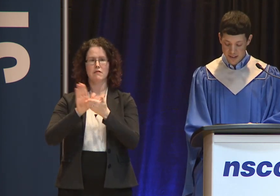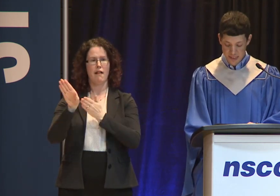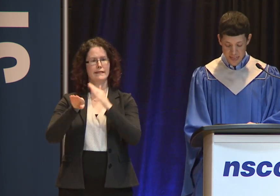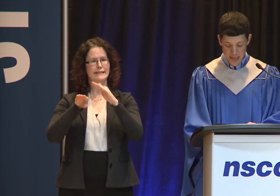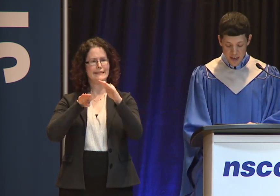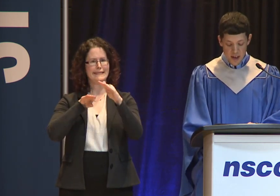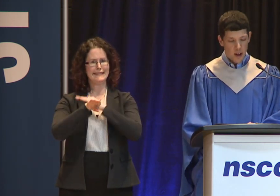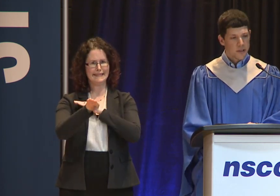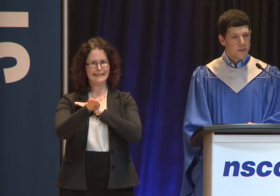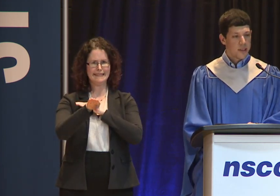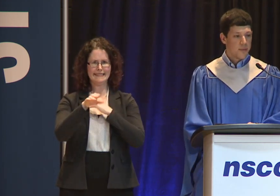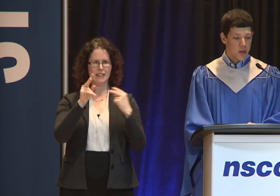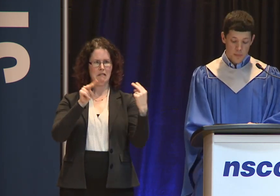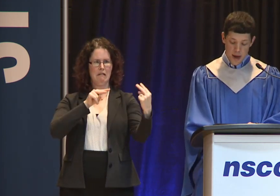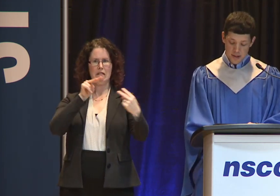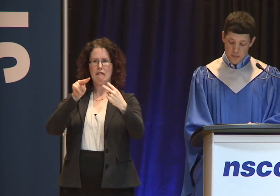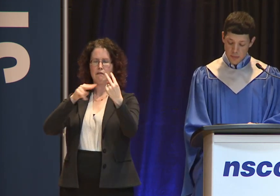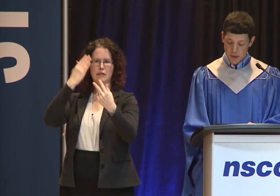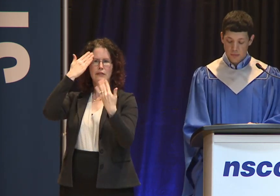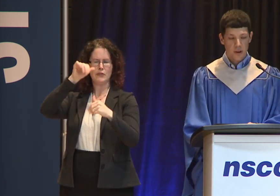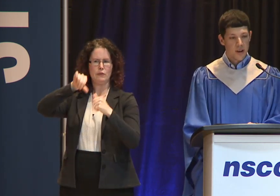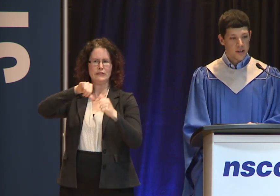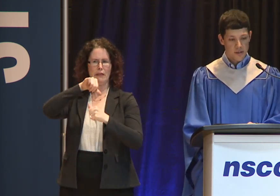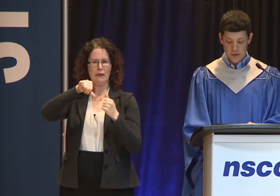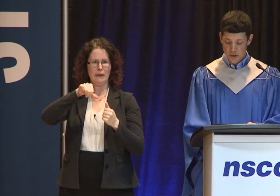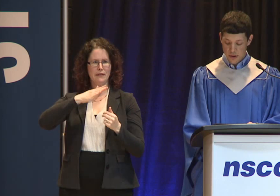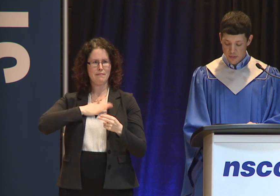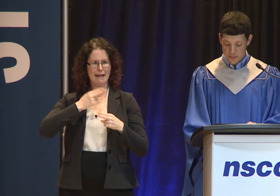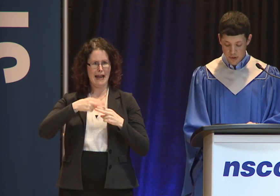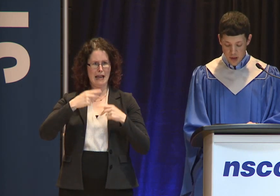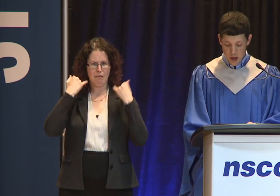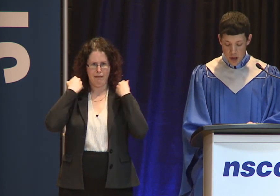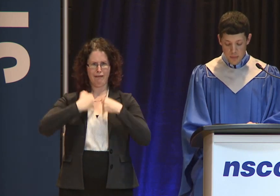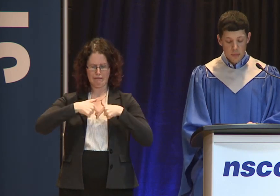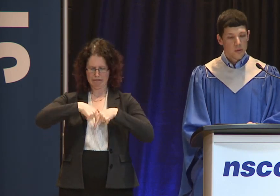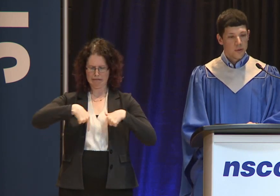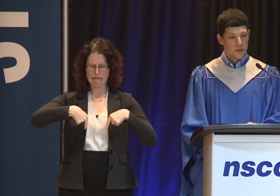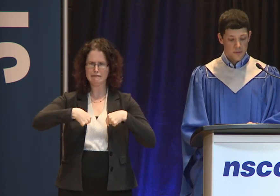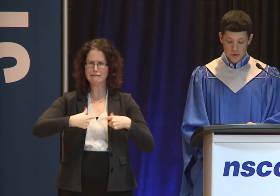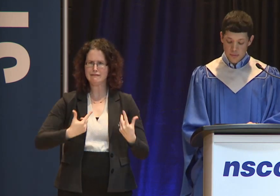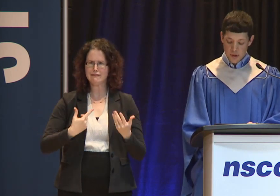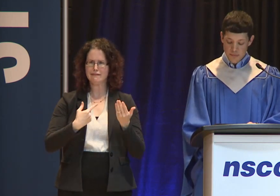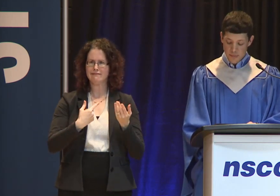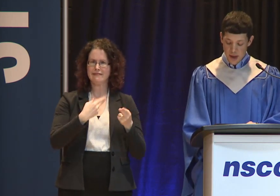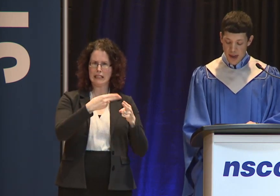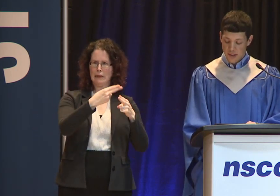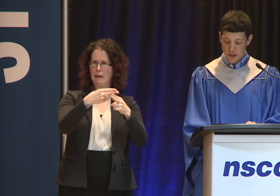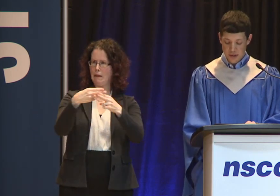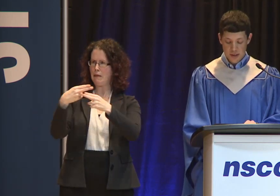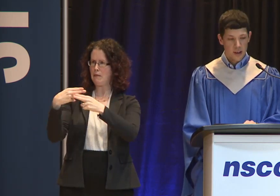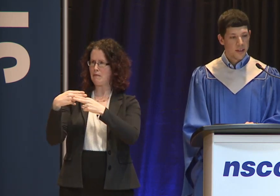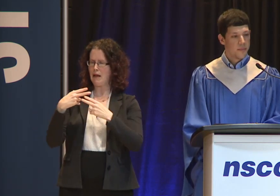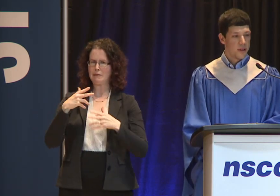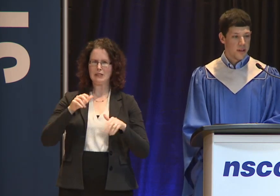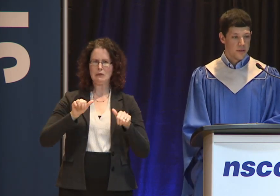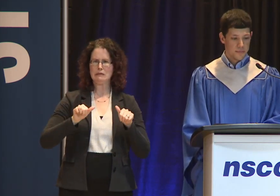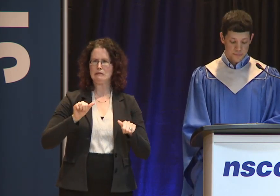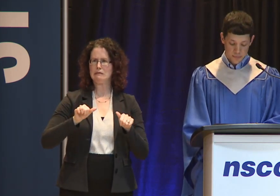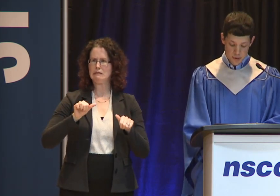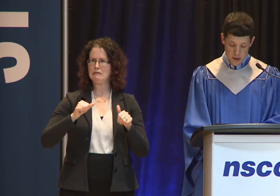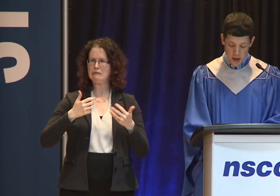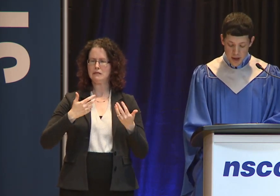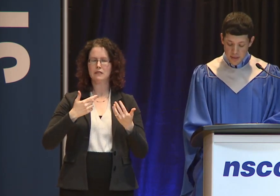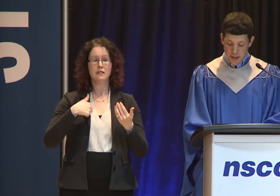neck. Ultimately, we go back to moments when we are not so sure. Moments we feel vulnerable, anxious, and a little bit